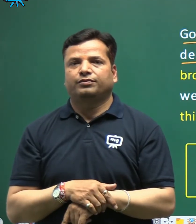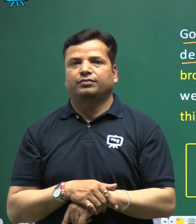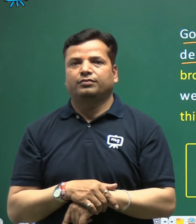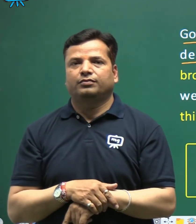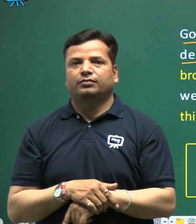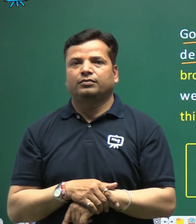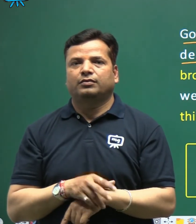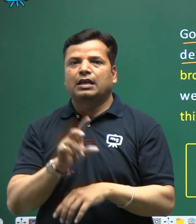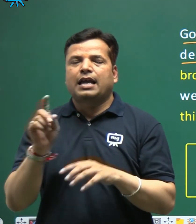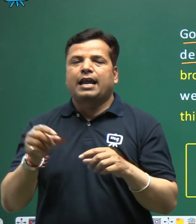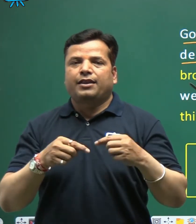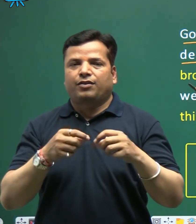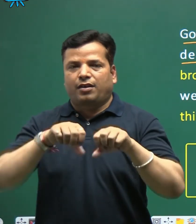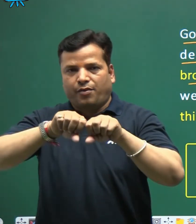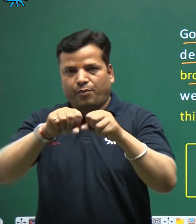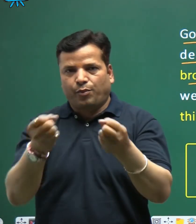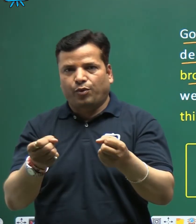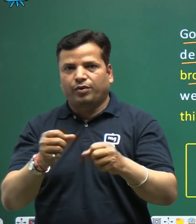and the broken